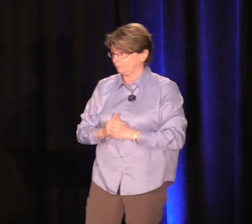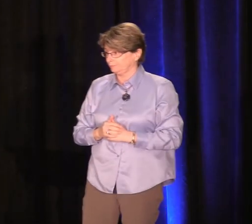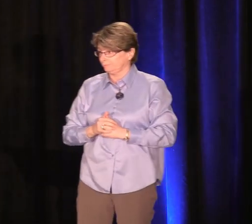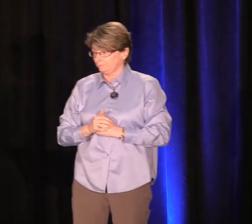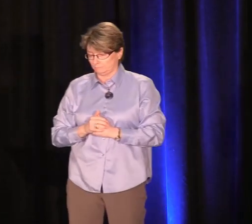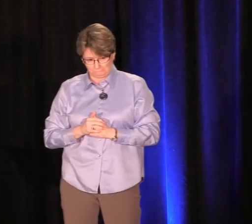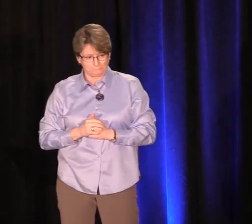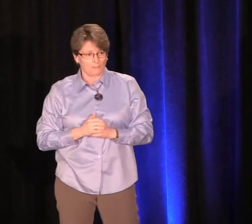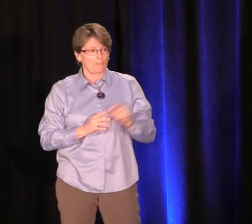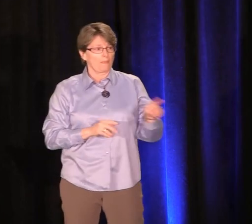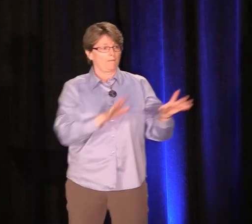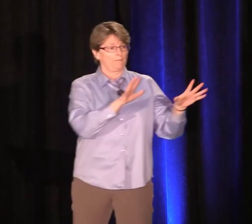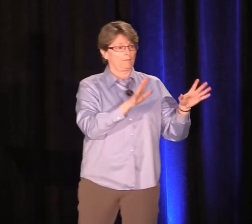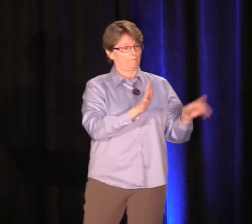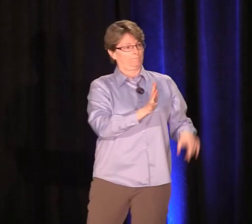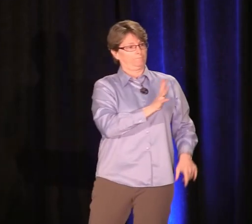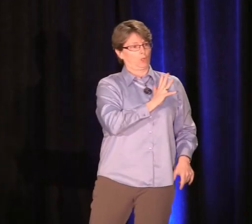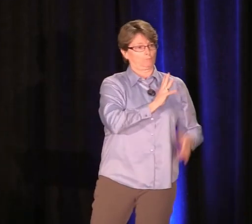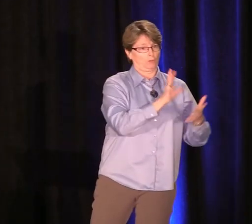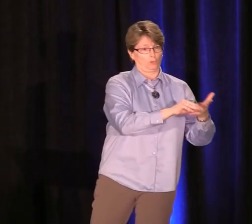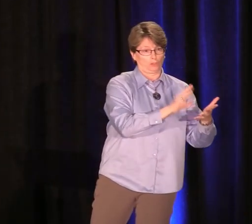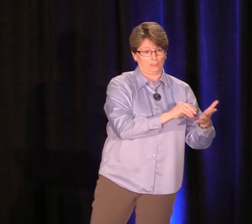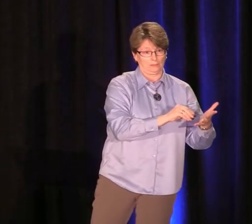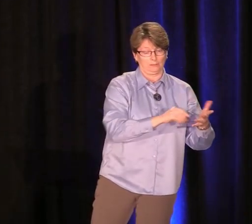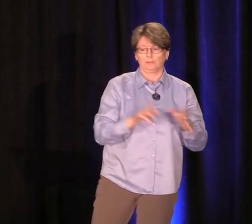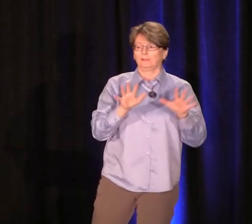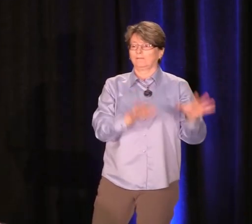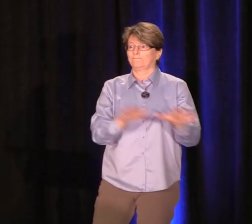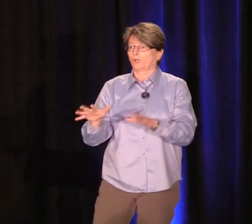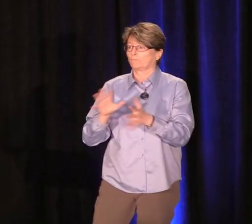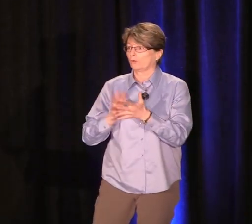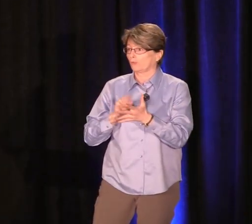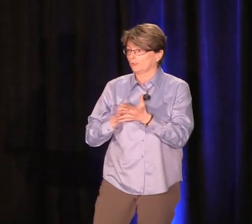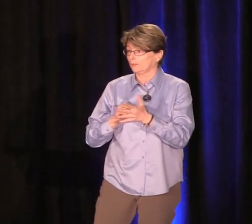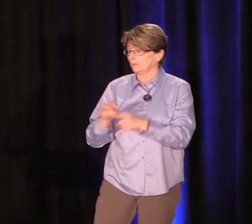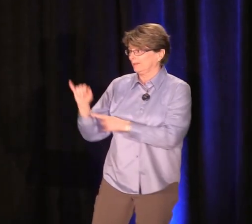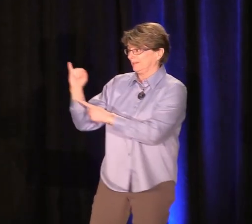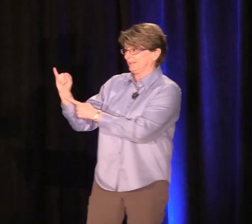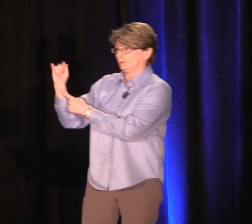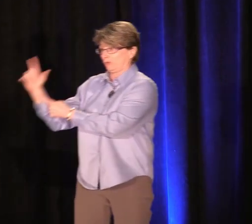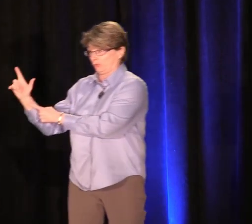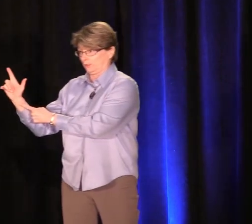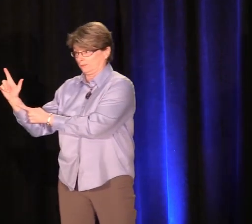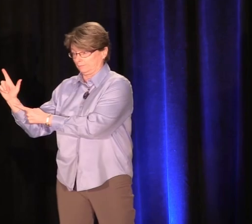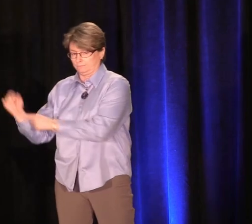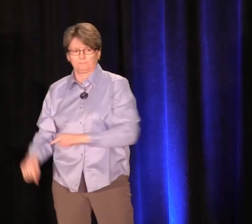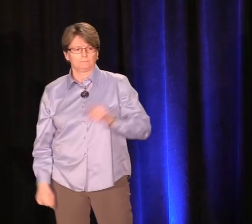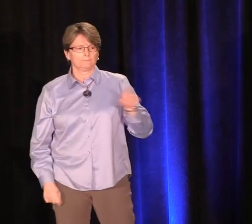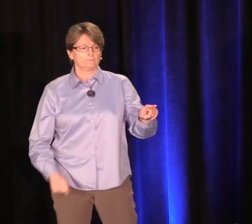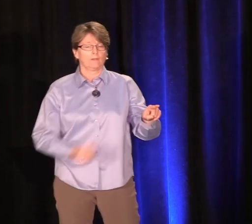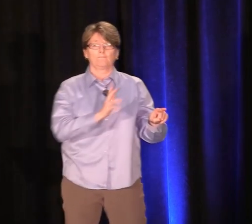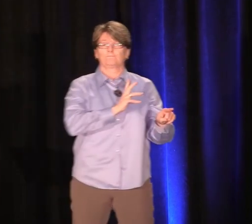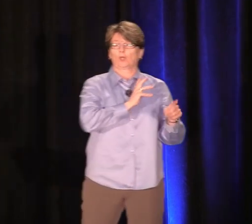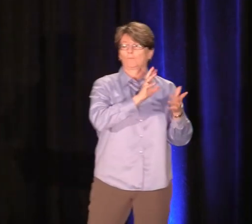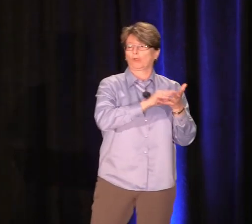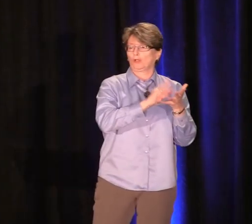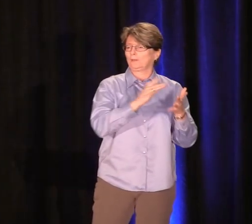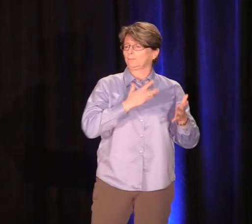There are three kinds of learning. The first one is formal learning, and then there's informal learning,